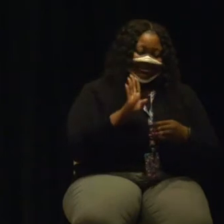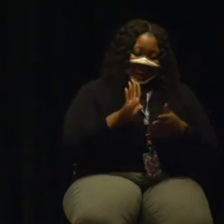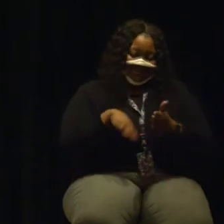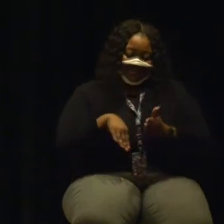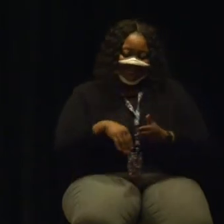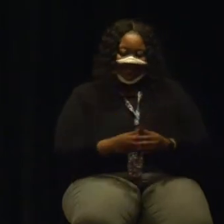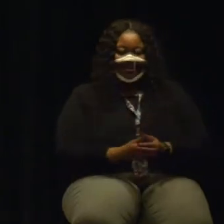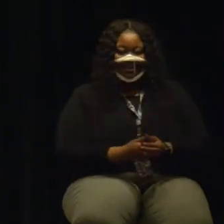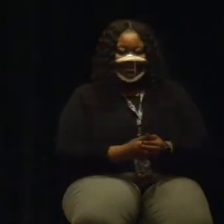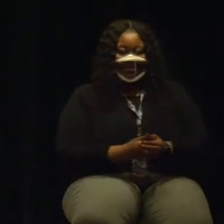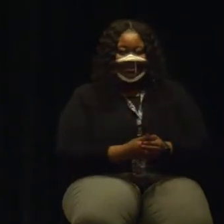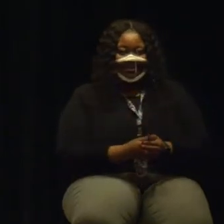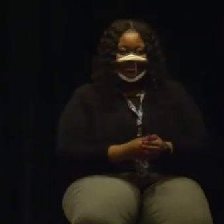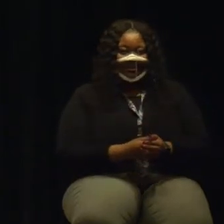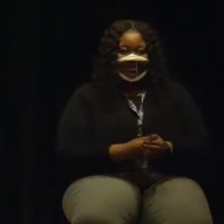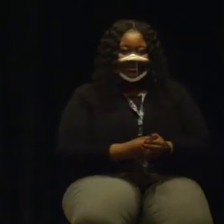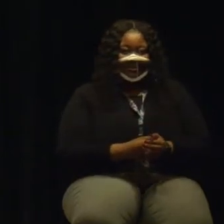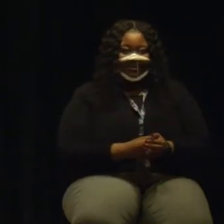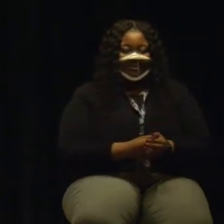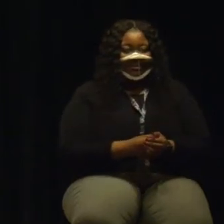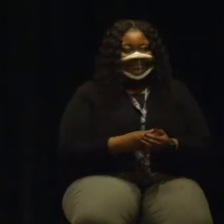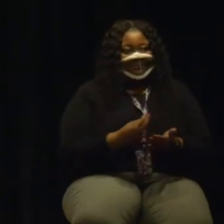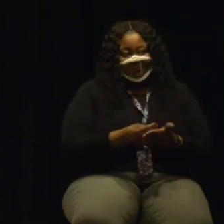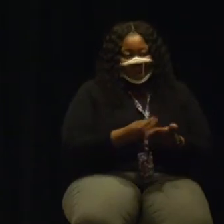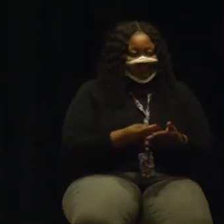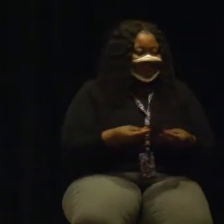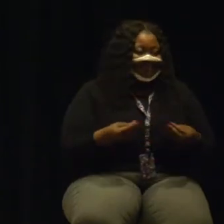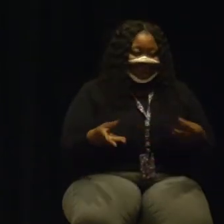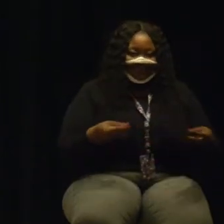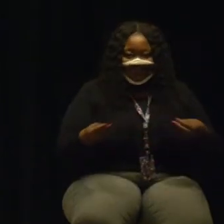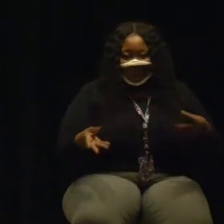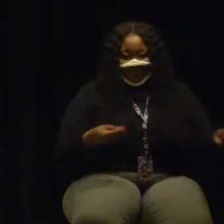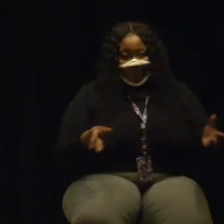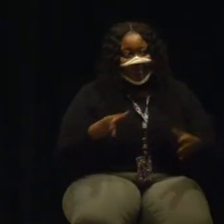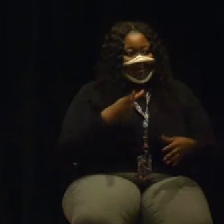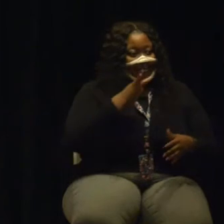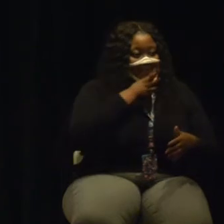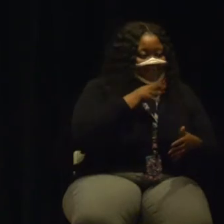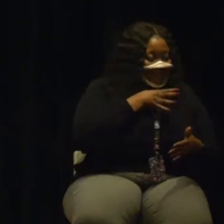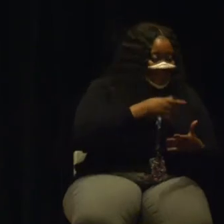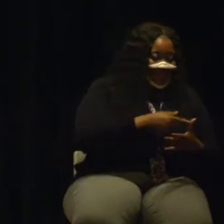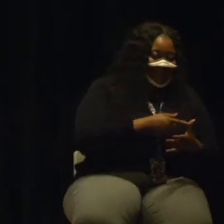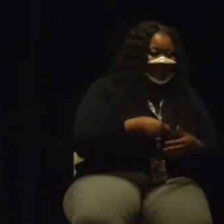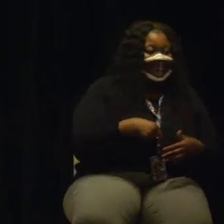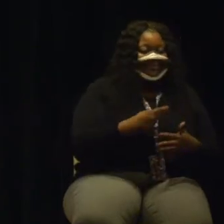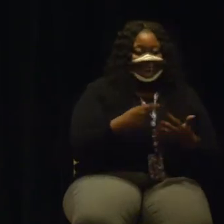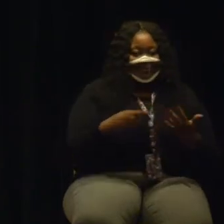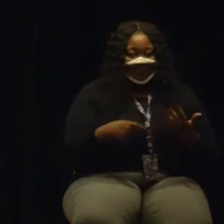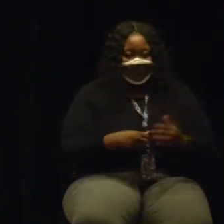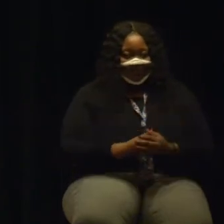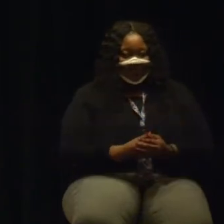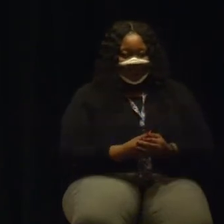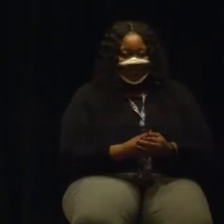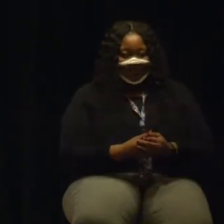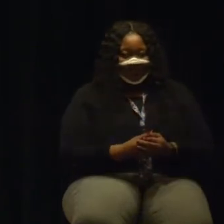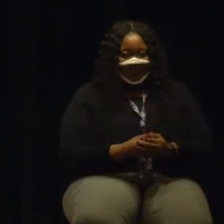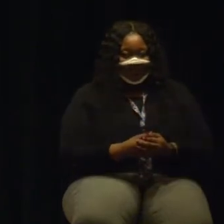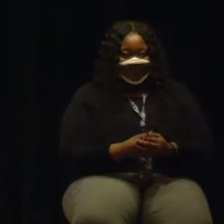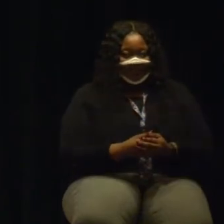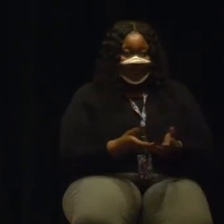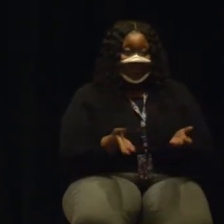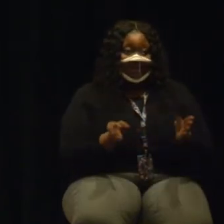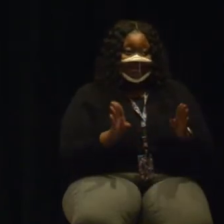Gamblers, sports, prostitutes, and fight fans filled the streets and came with all the cash they could carry. Almost all the bets were on